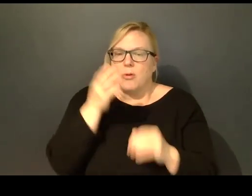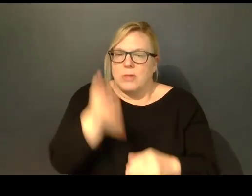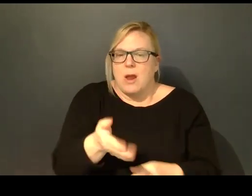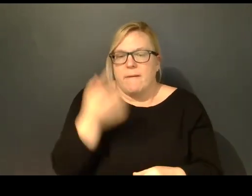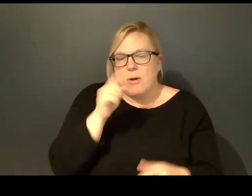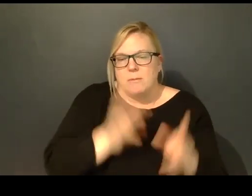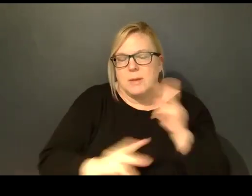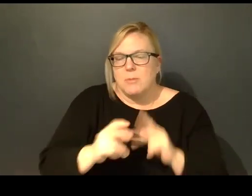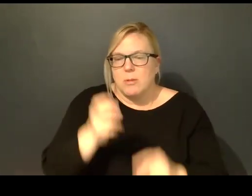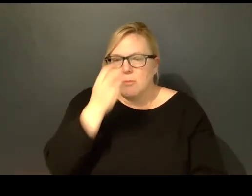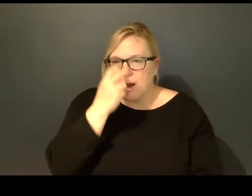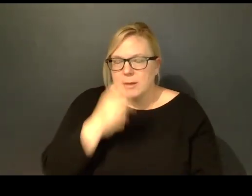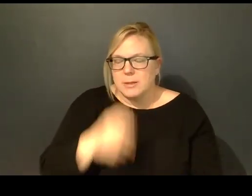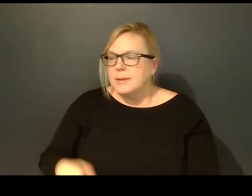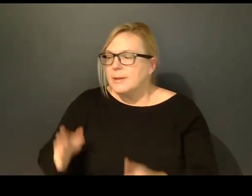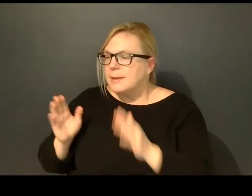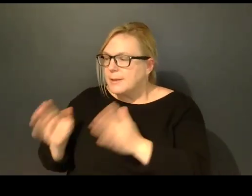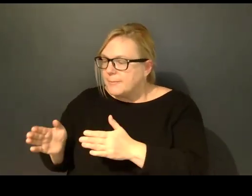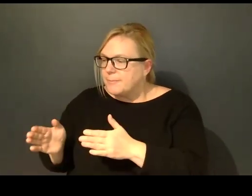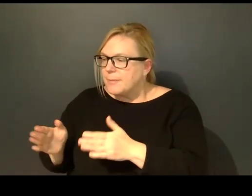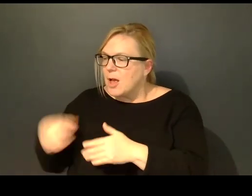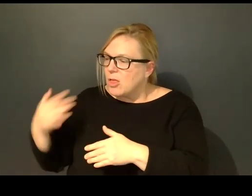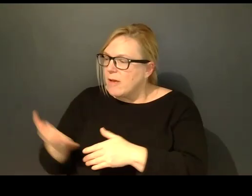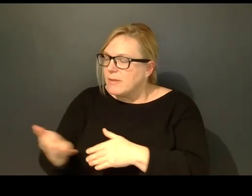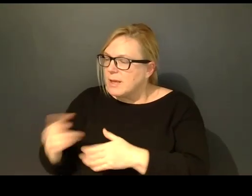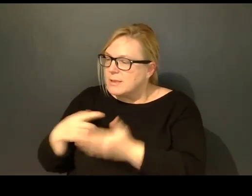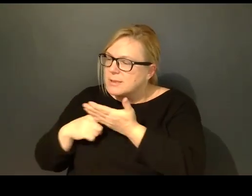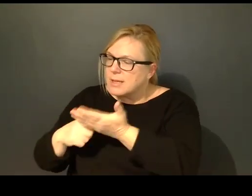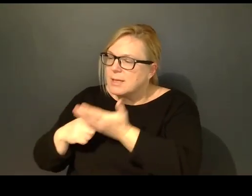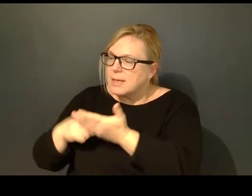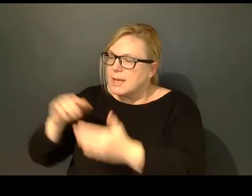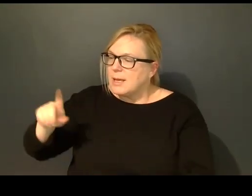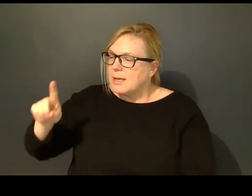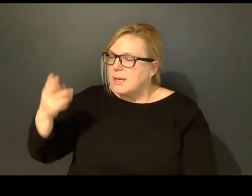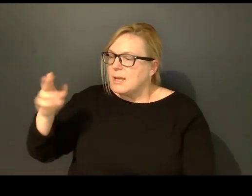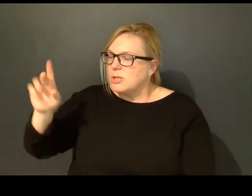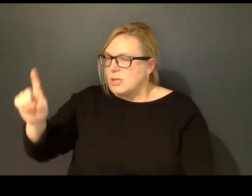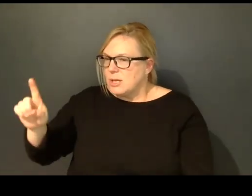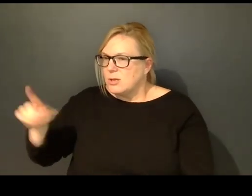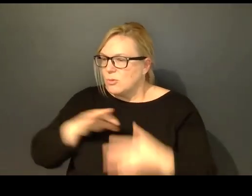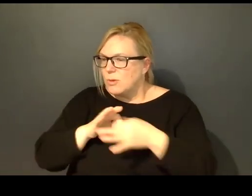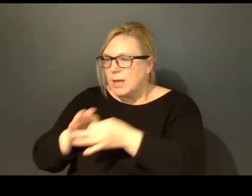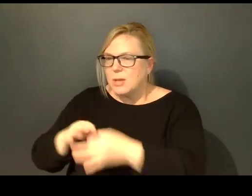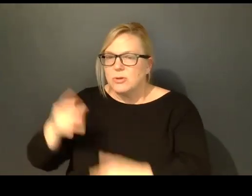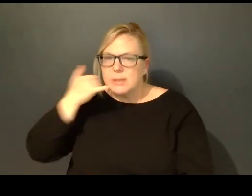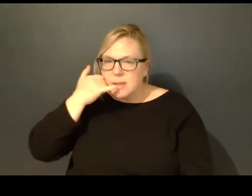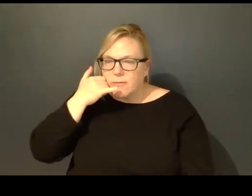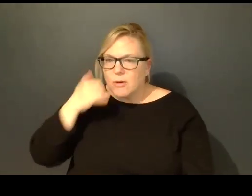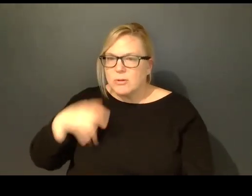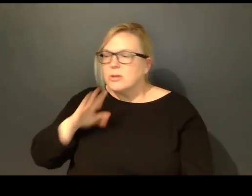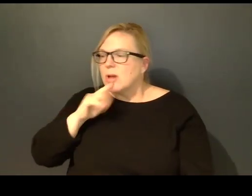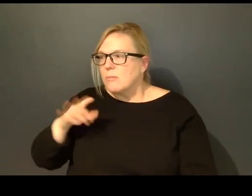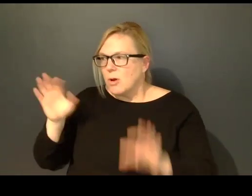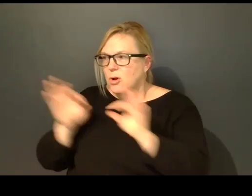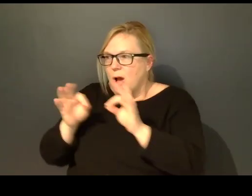level, a lot of the stuff we're talking about, ADHD technology, is very cell phone based. I mean, you're even talking about costs there to have